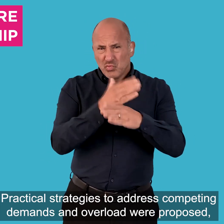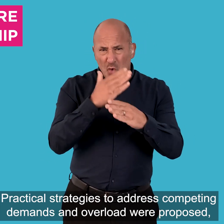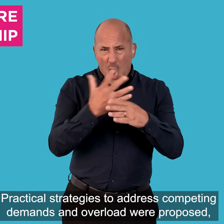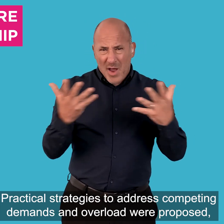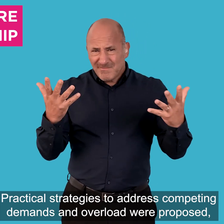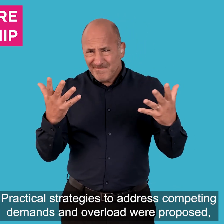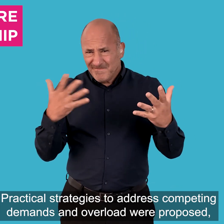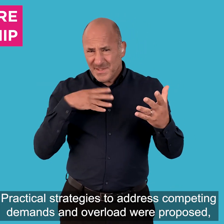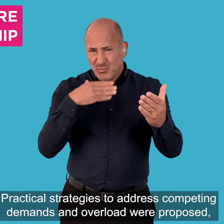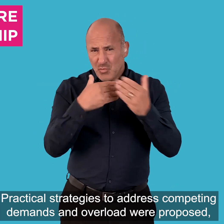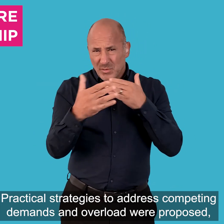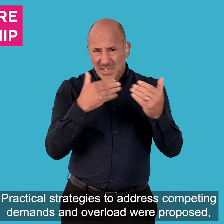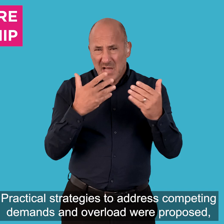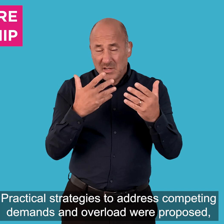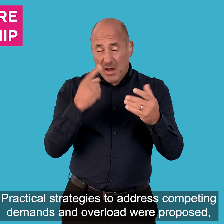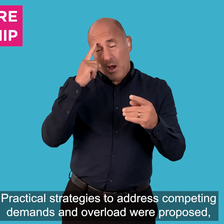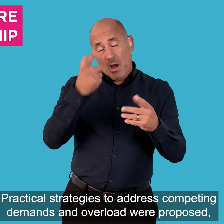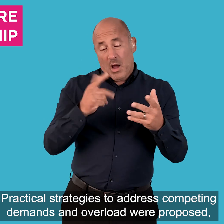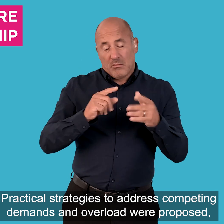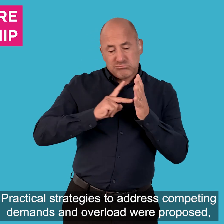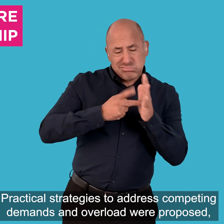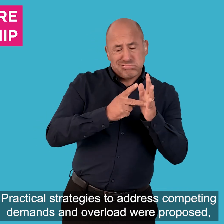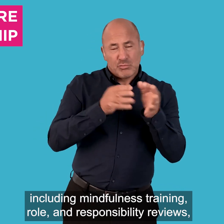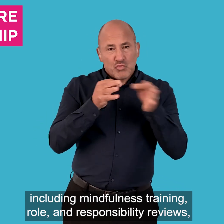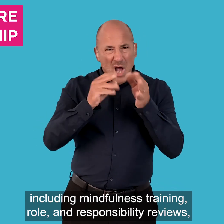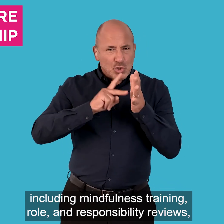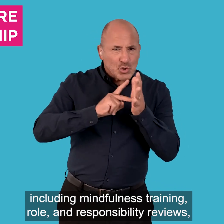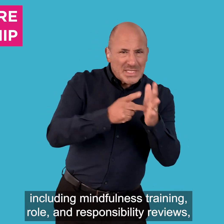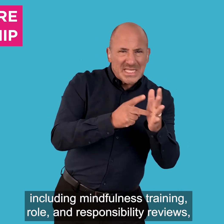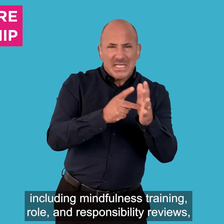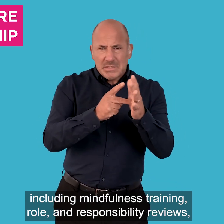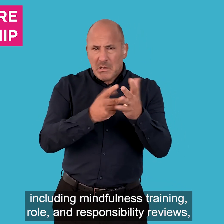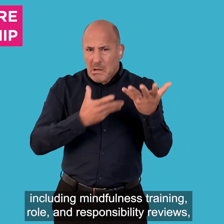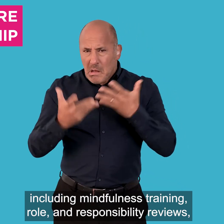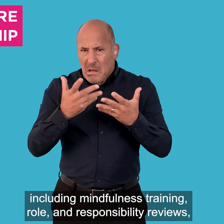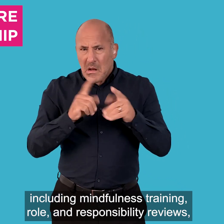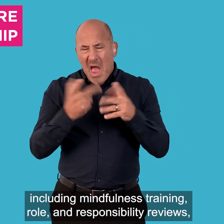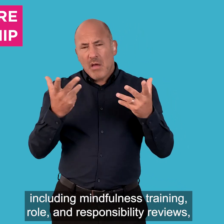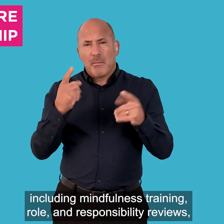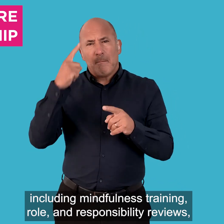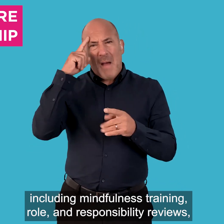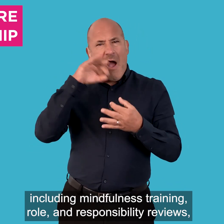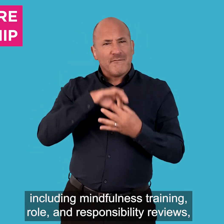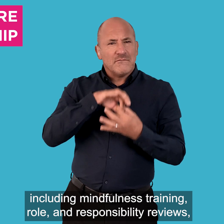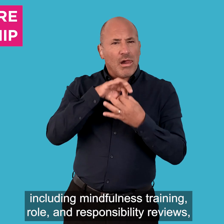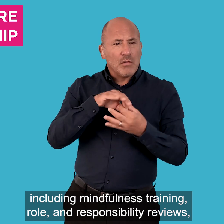strategies to address competing demands and overload were proposed, including mindfulness training, role